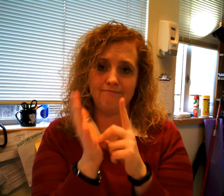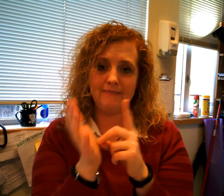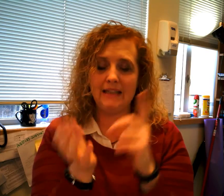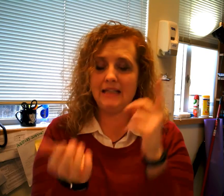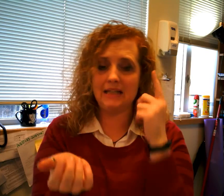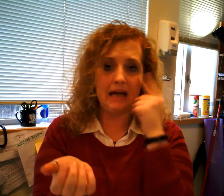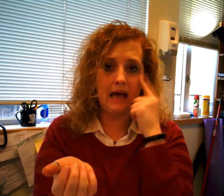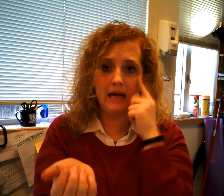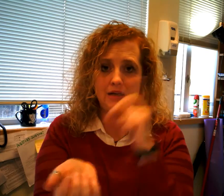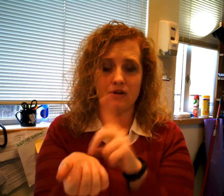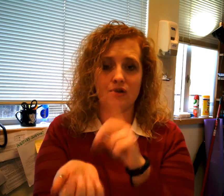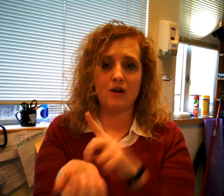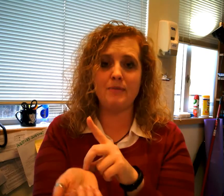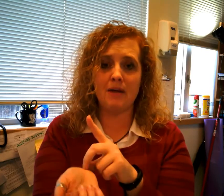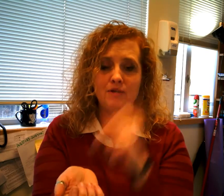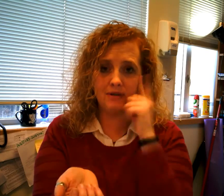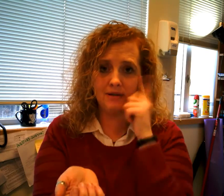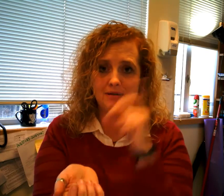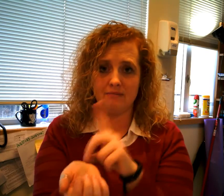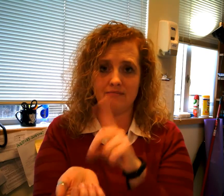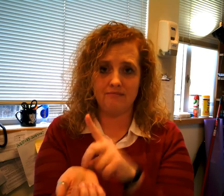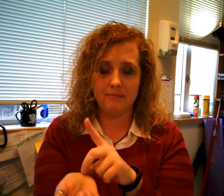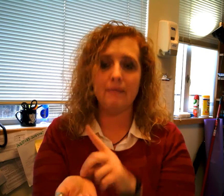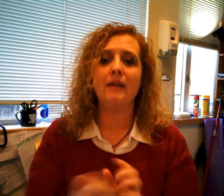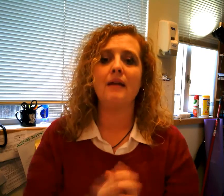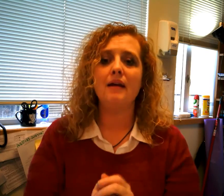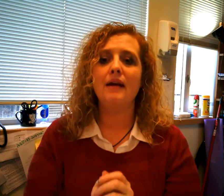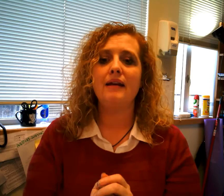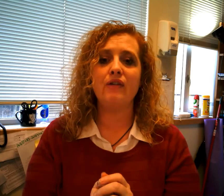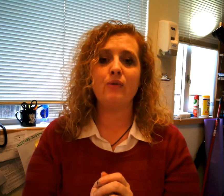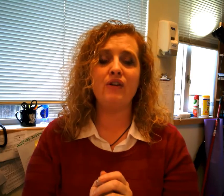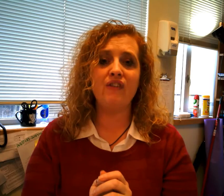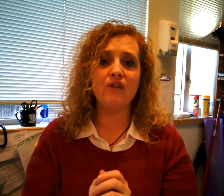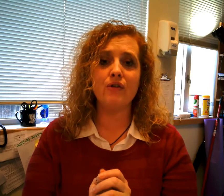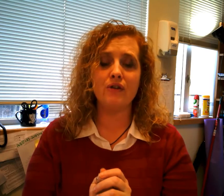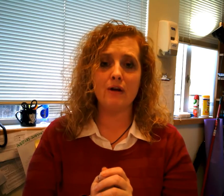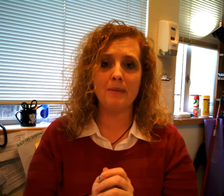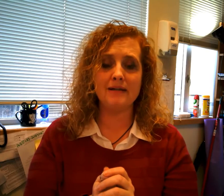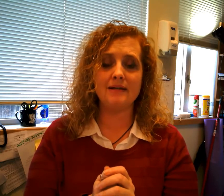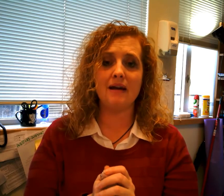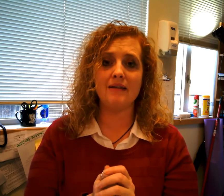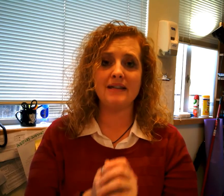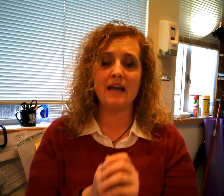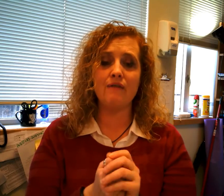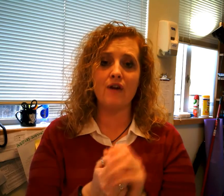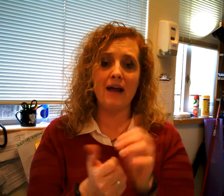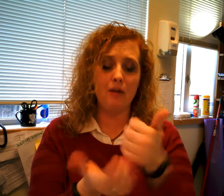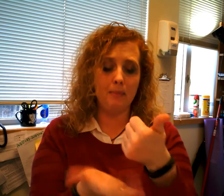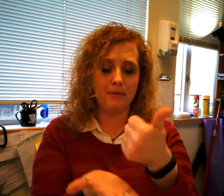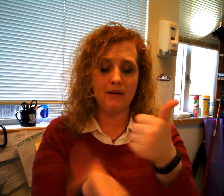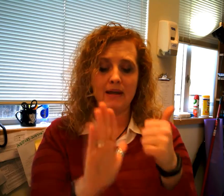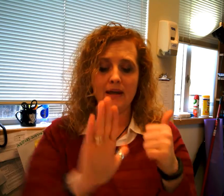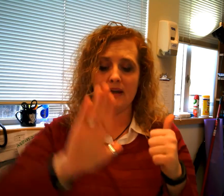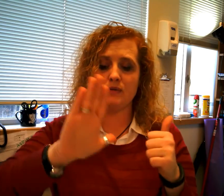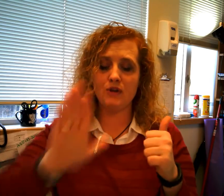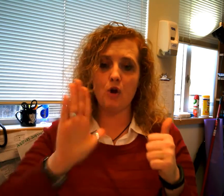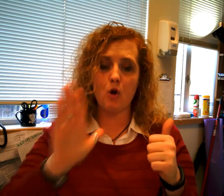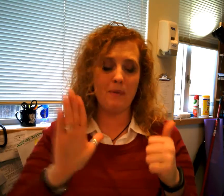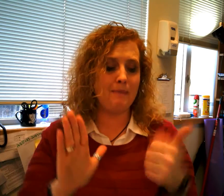It's easy. Eye doctor. Optometrist. Next one is physical therapist. The sign for help is with an open B